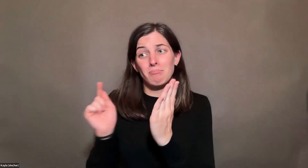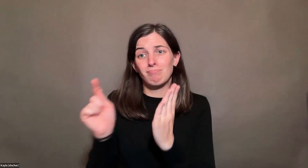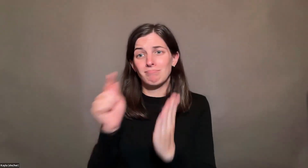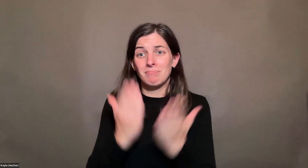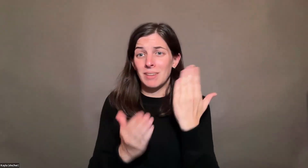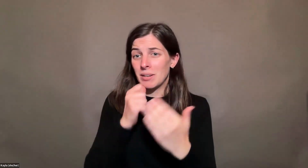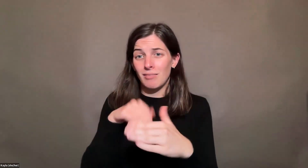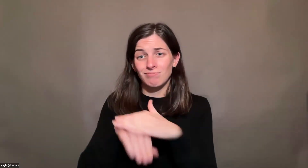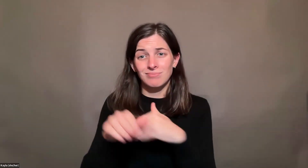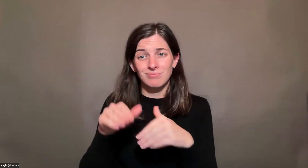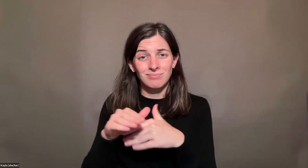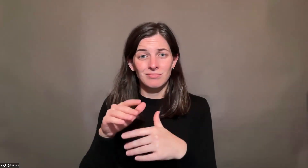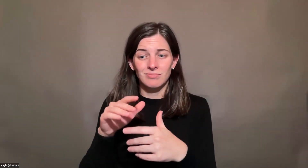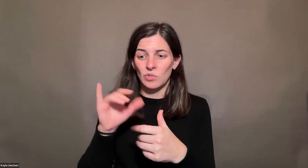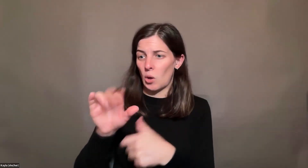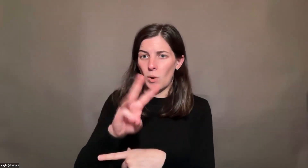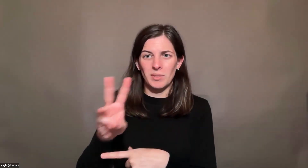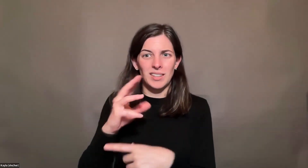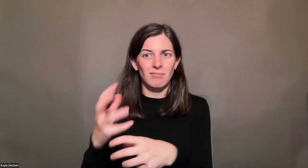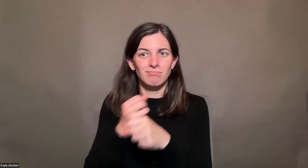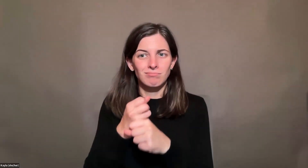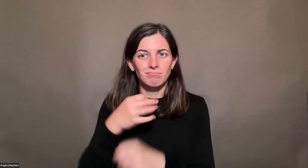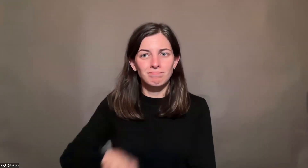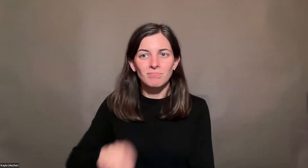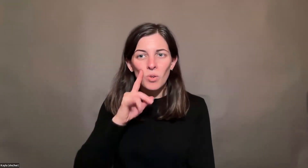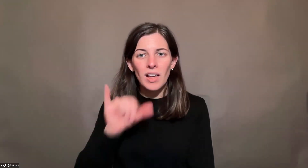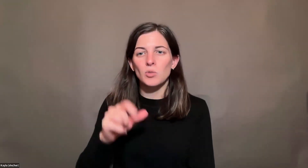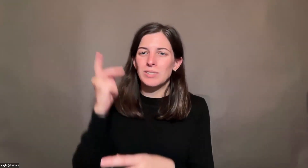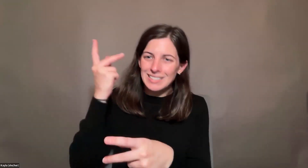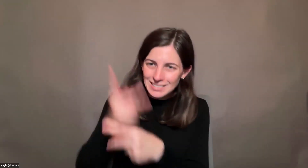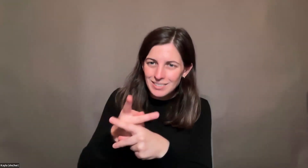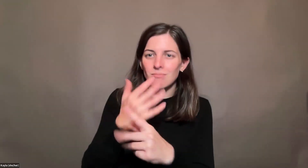for your website. So you must keep color contrast issue when you are actually